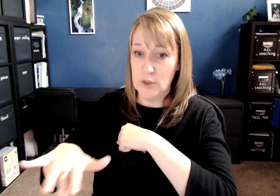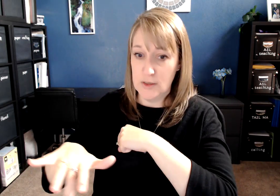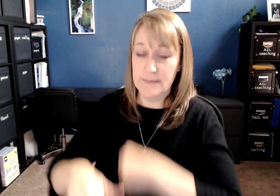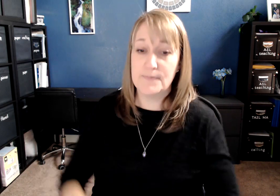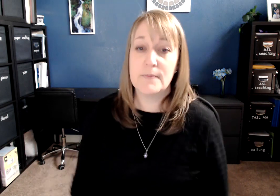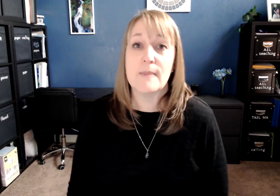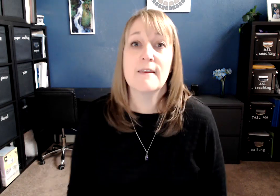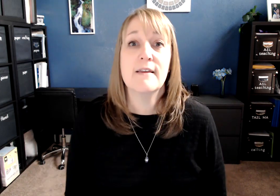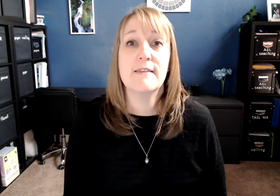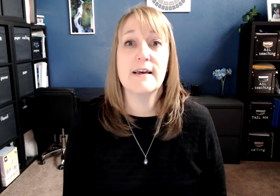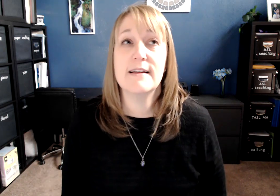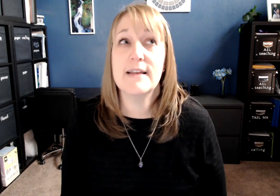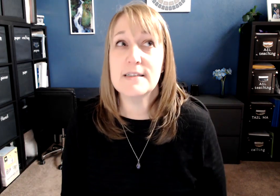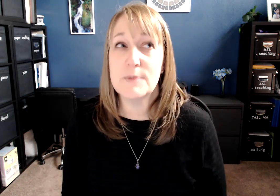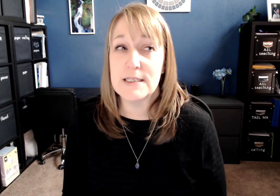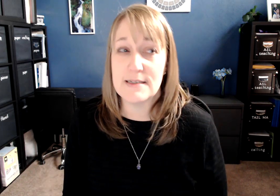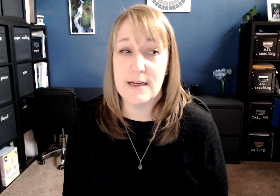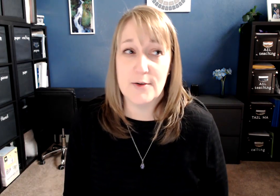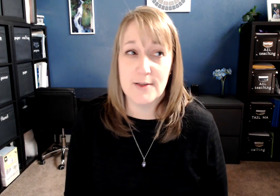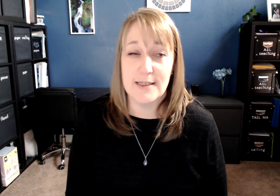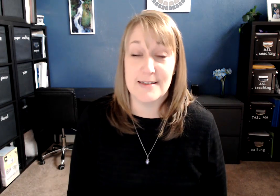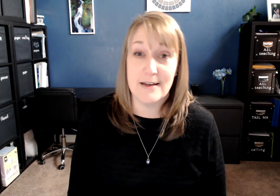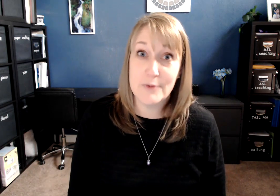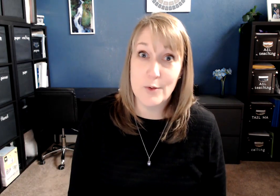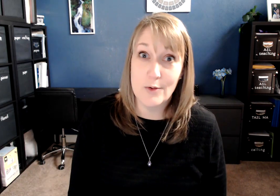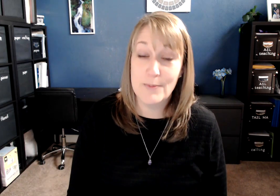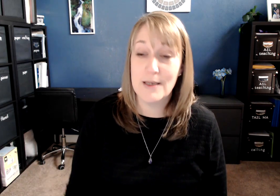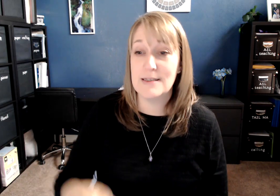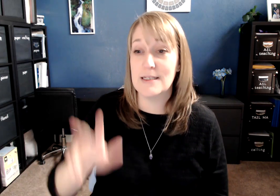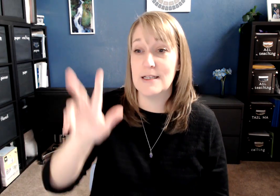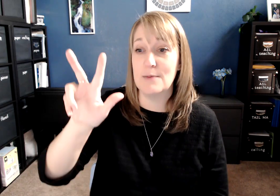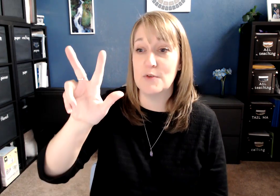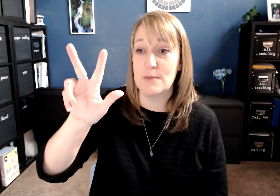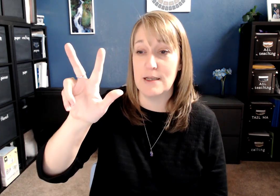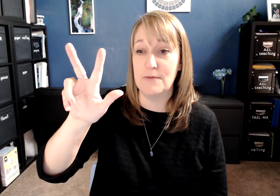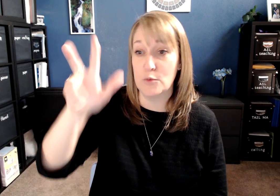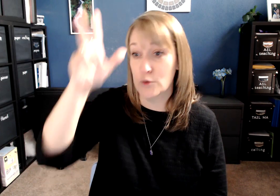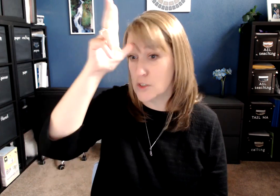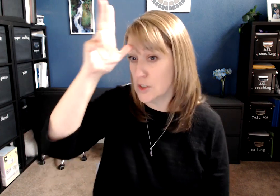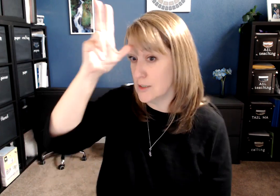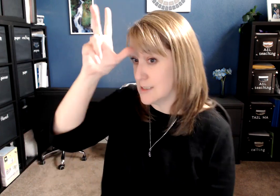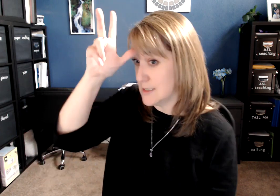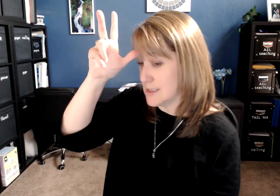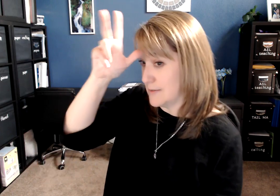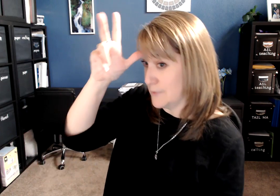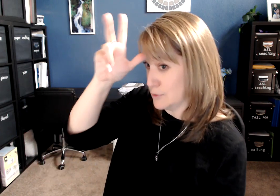early. The next way to sign early is kind of cool because it comes from the sign for rooster. This is the sign for